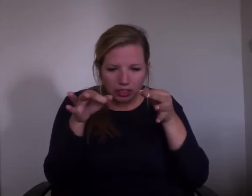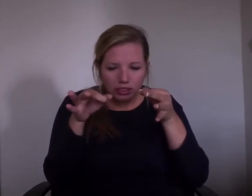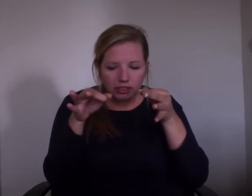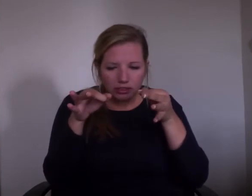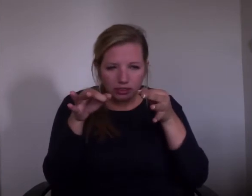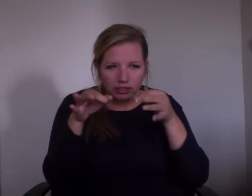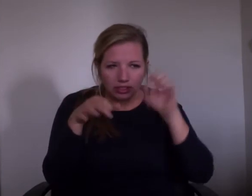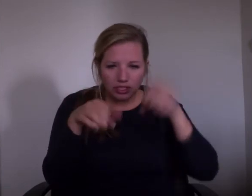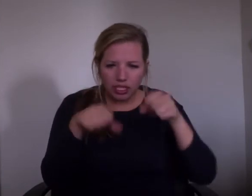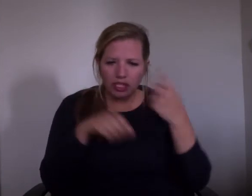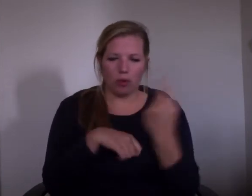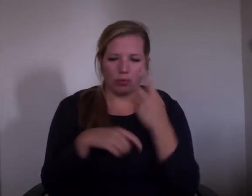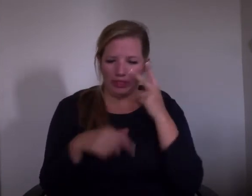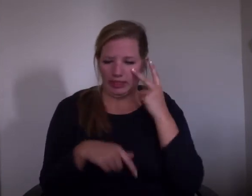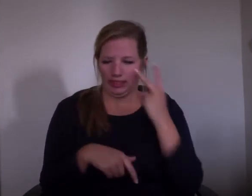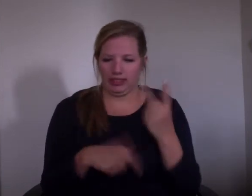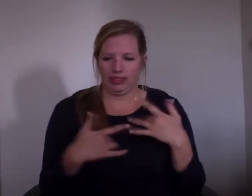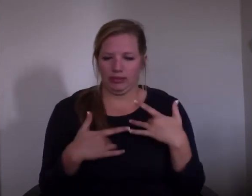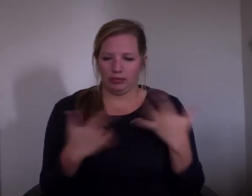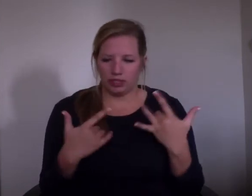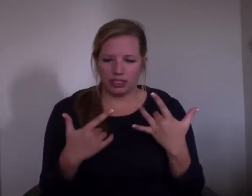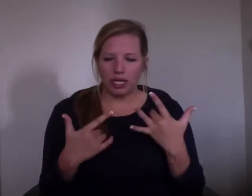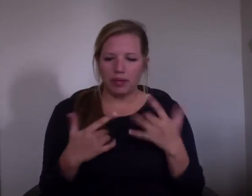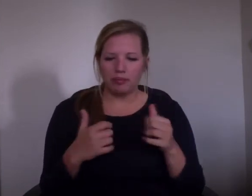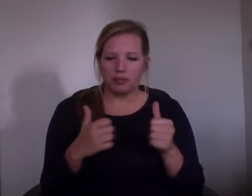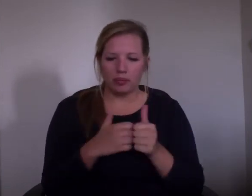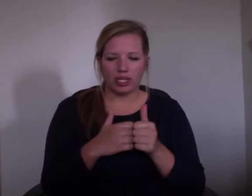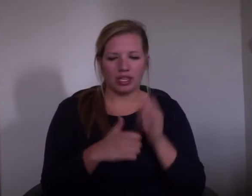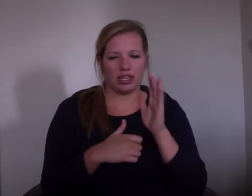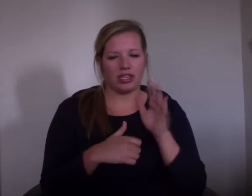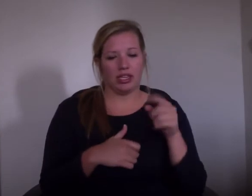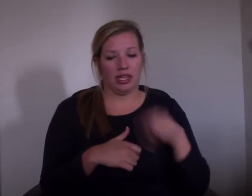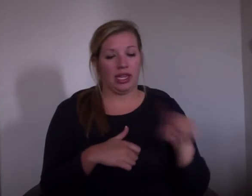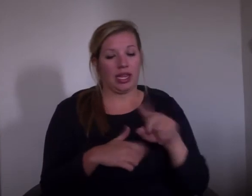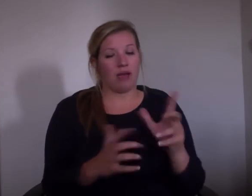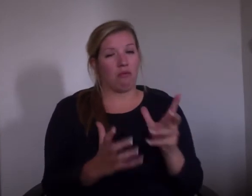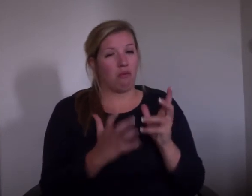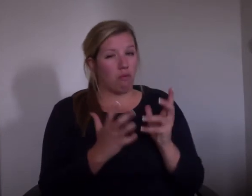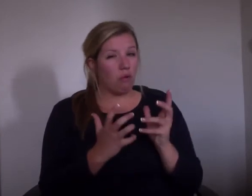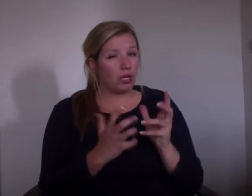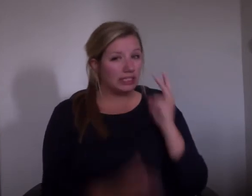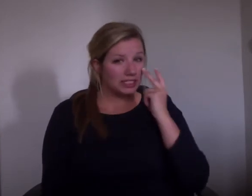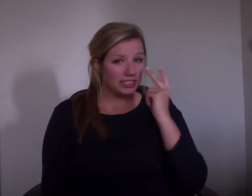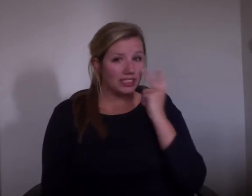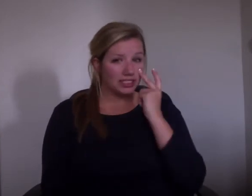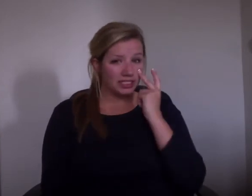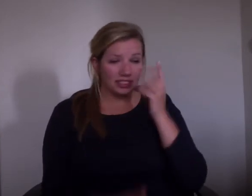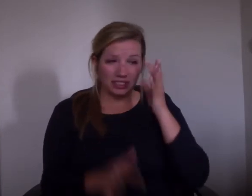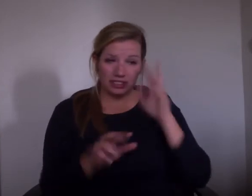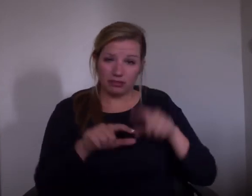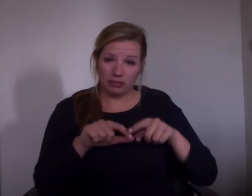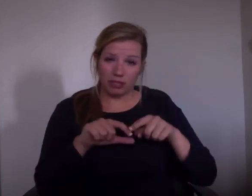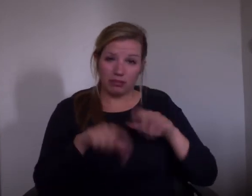only see kind of what they wanted to see, or what they needed to see based on the theories and principles they